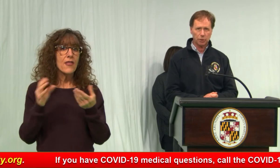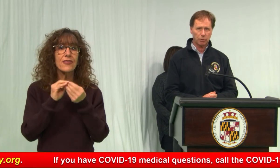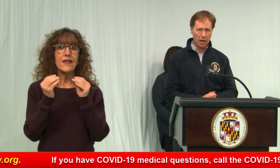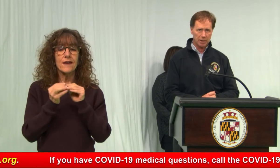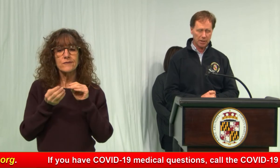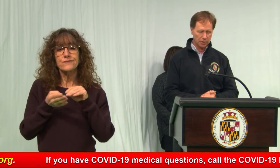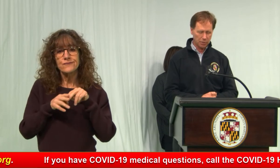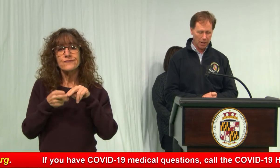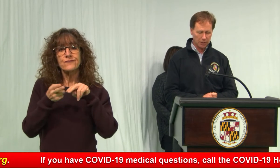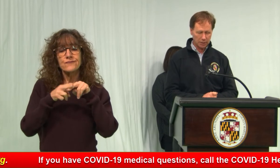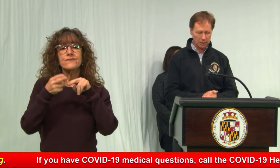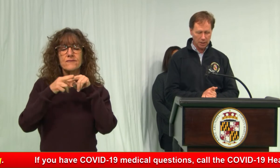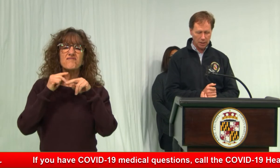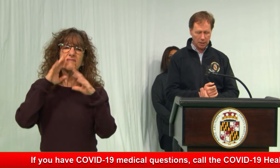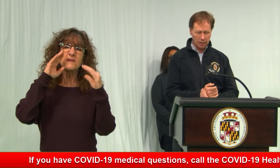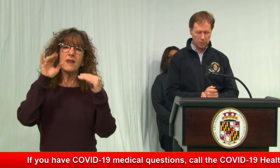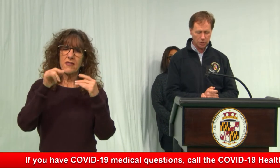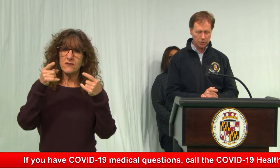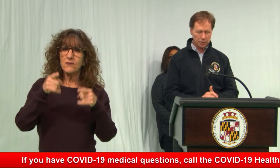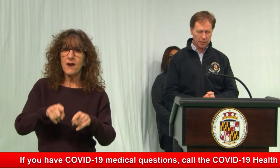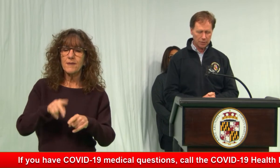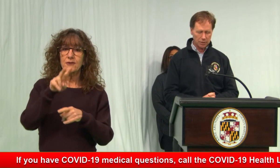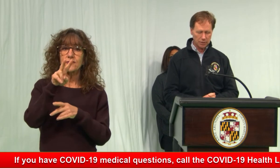are continuing to rise as expected.